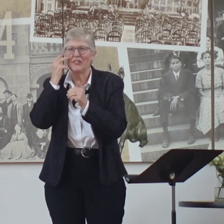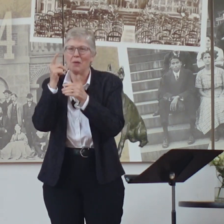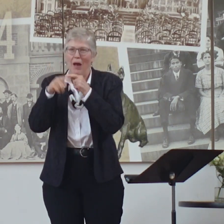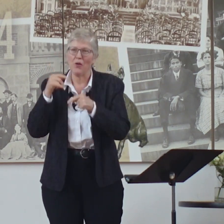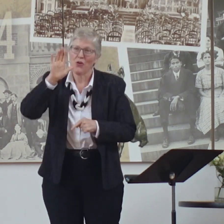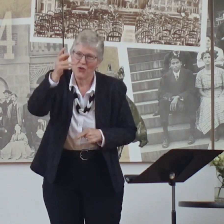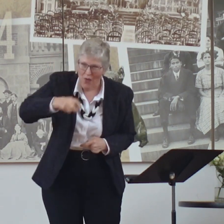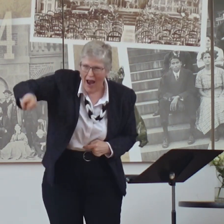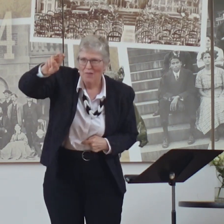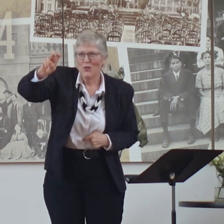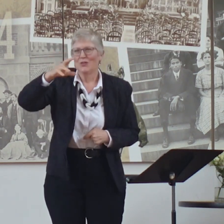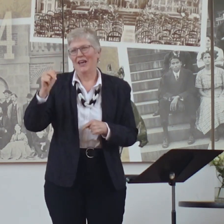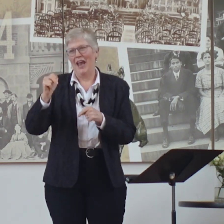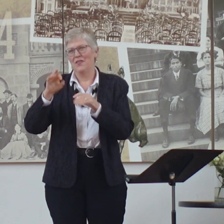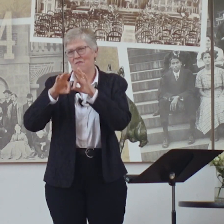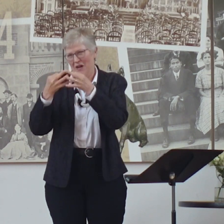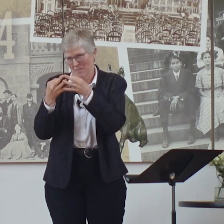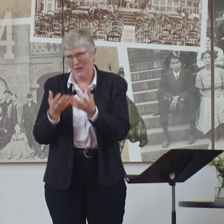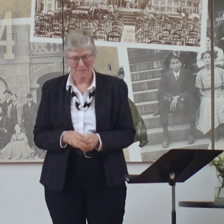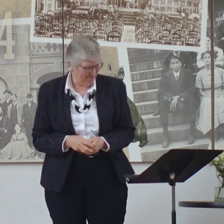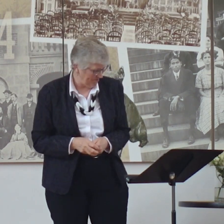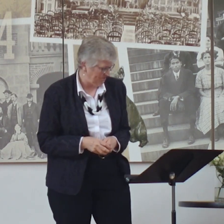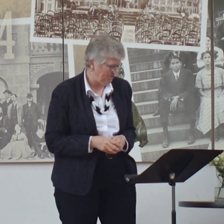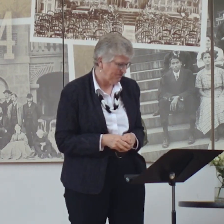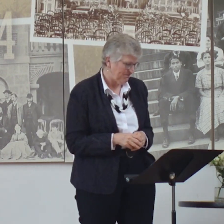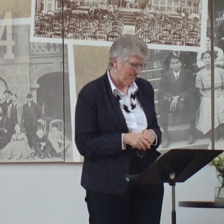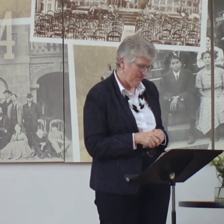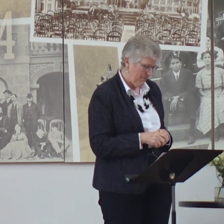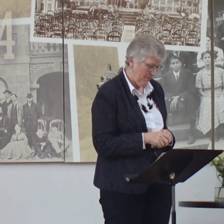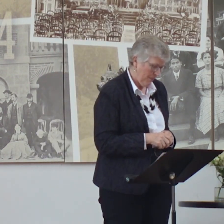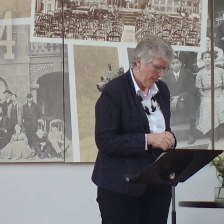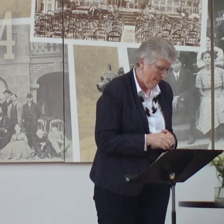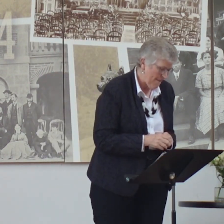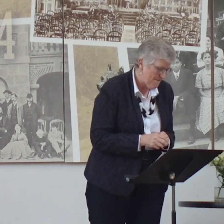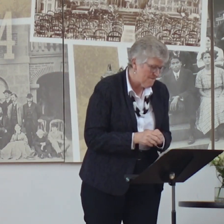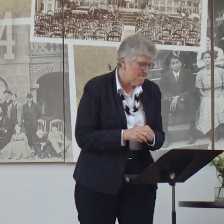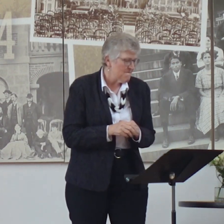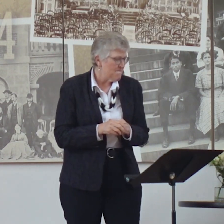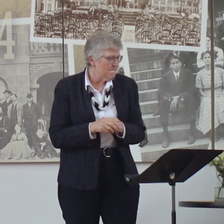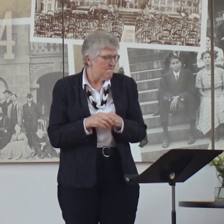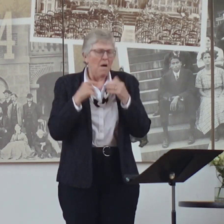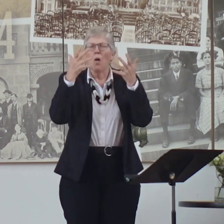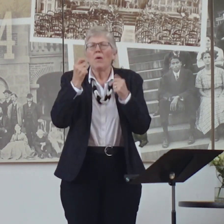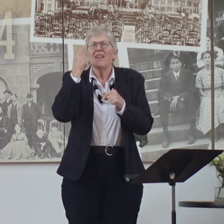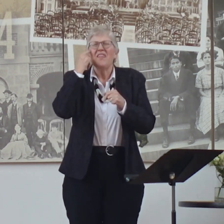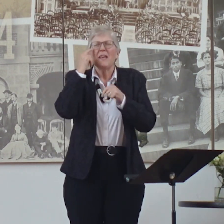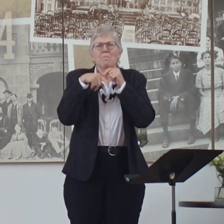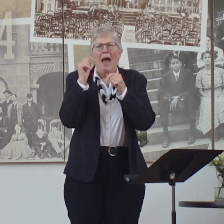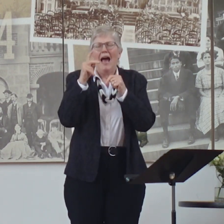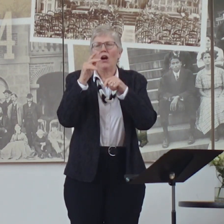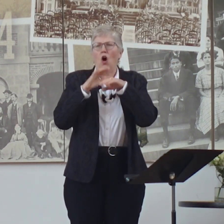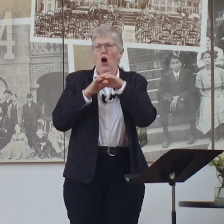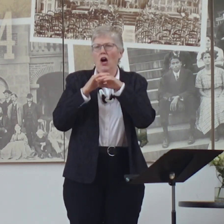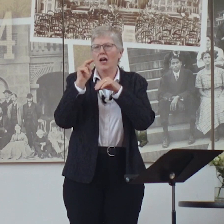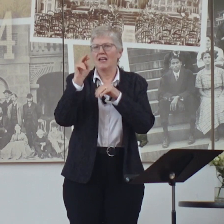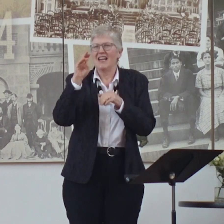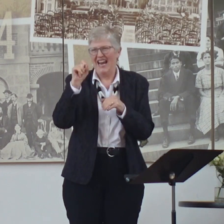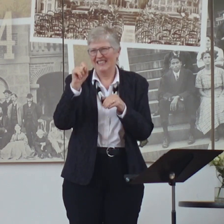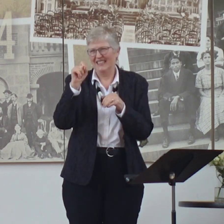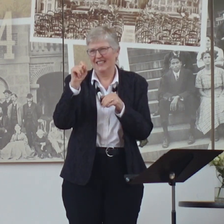reading the Kensicki family holiday letter each December so we could keep up with their lives and travel. In thinking back on Nancy's